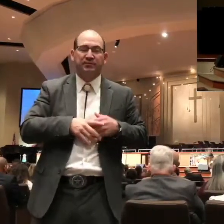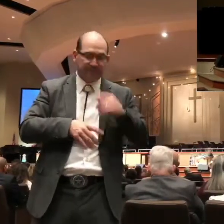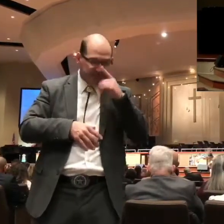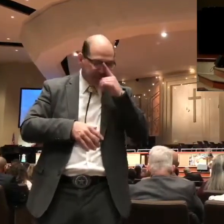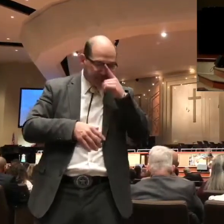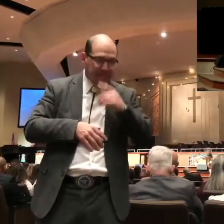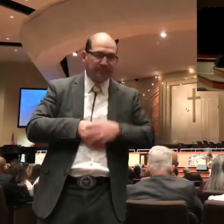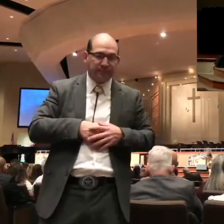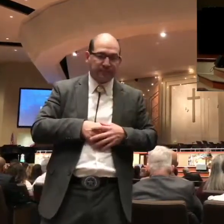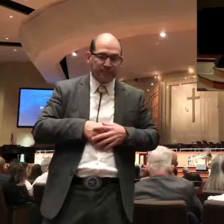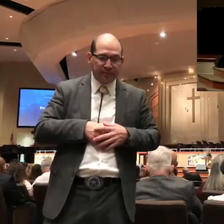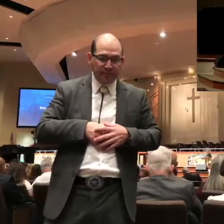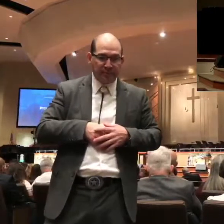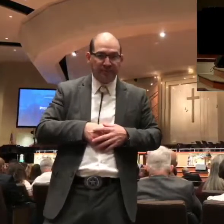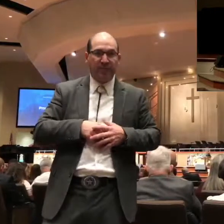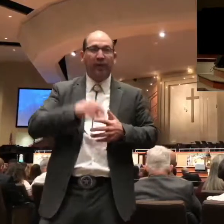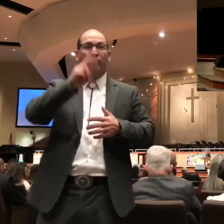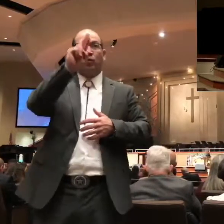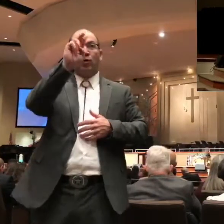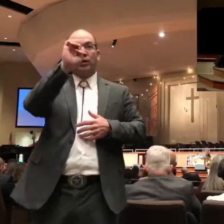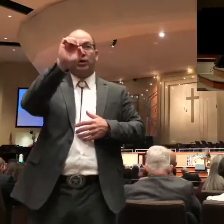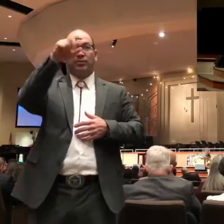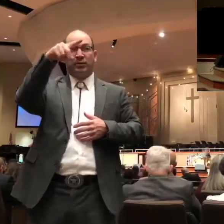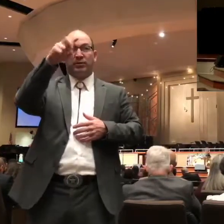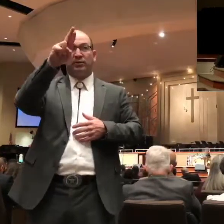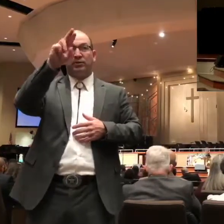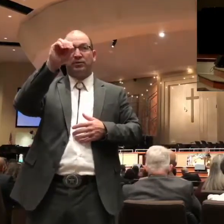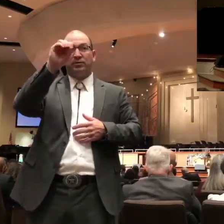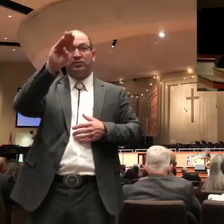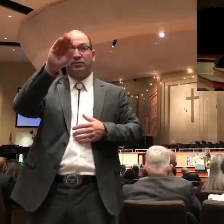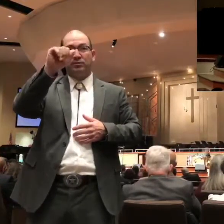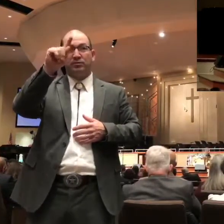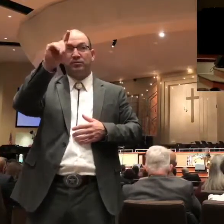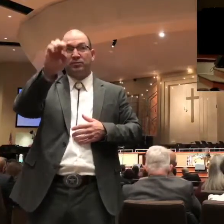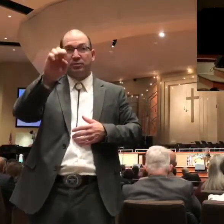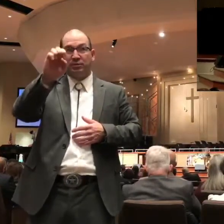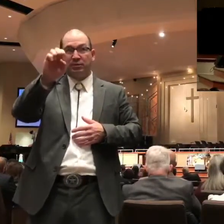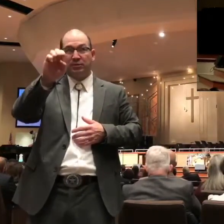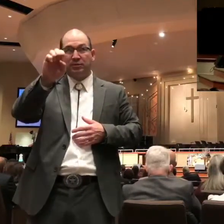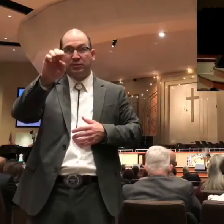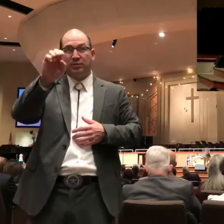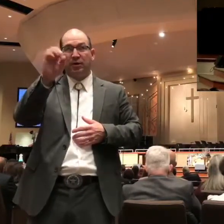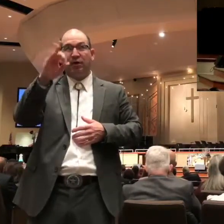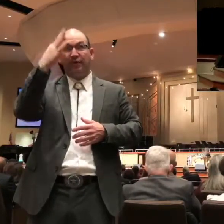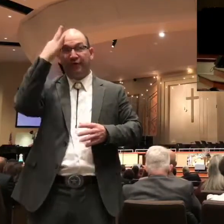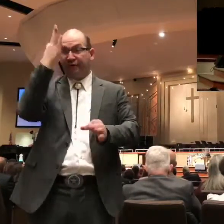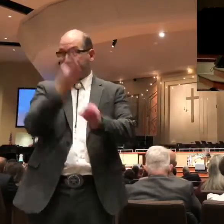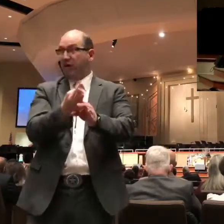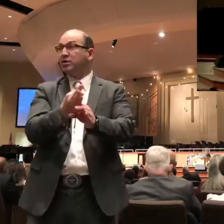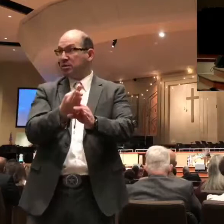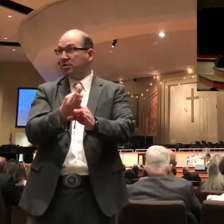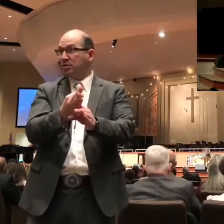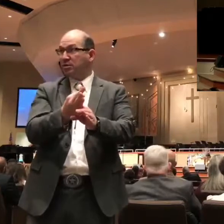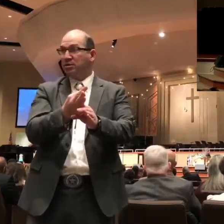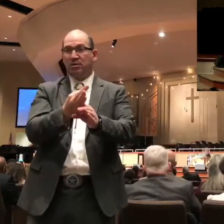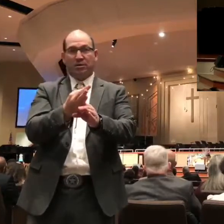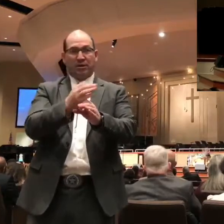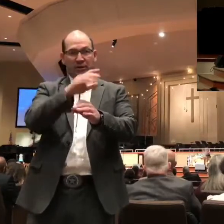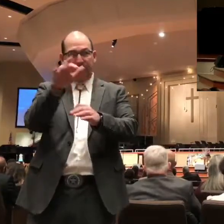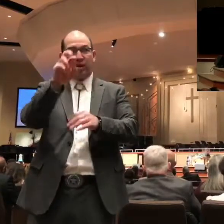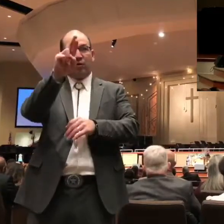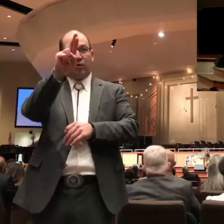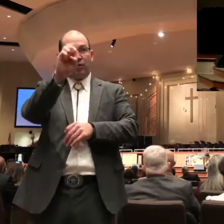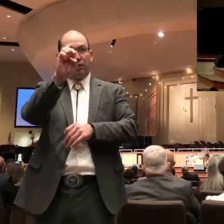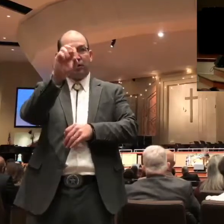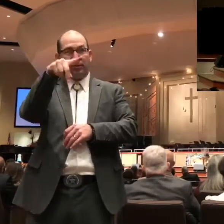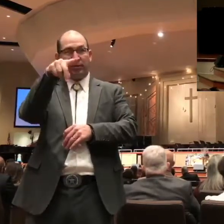amazing. Reprobate concerning the faith. That's pretty strong. Let's say that together. Reprobate concerning the faith.